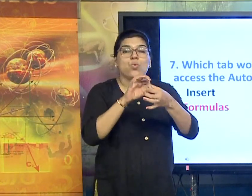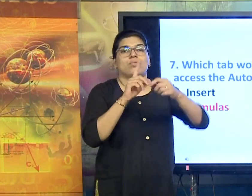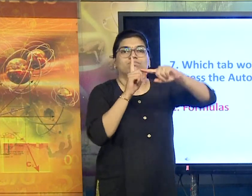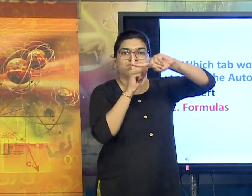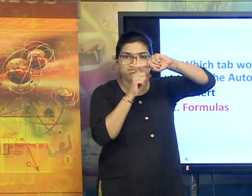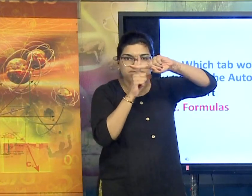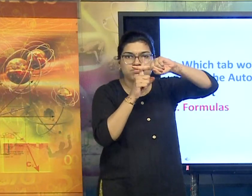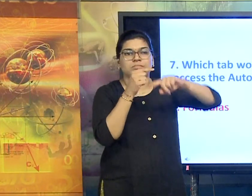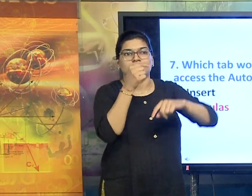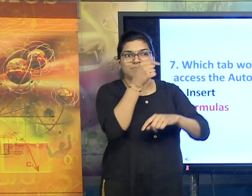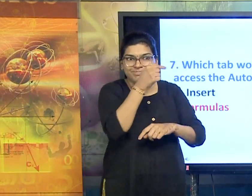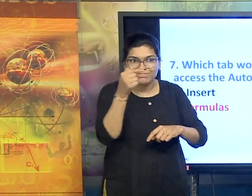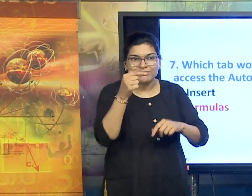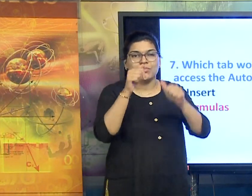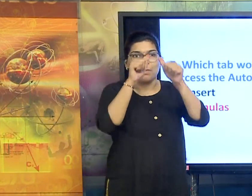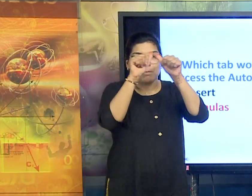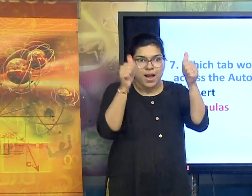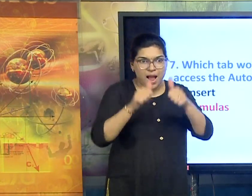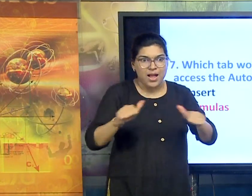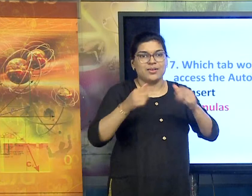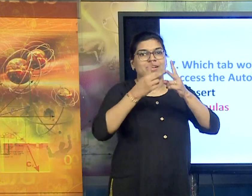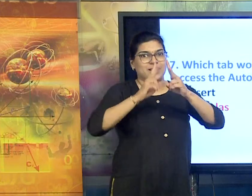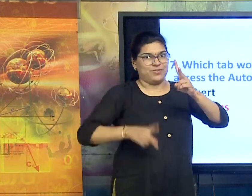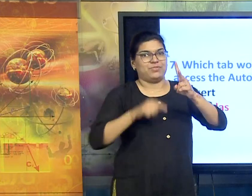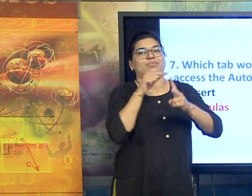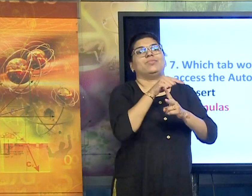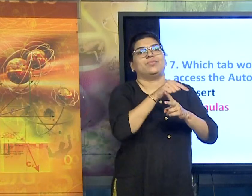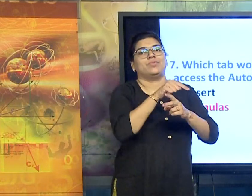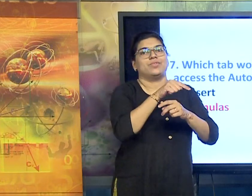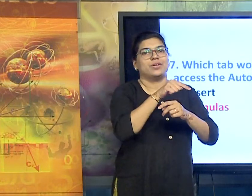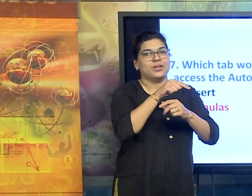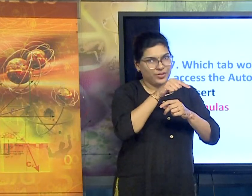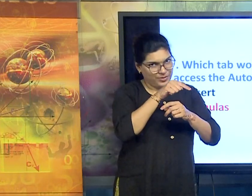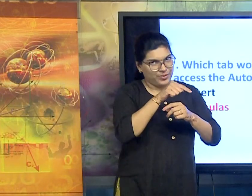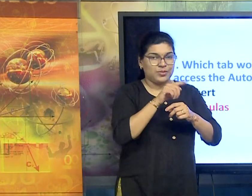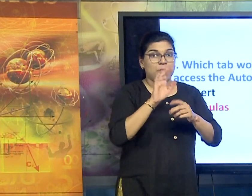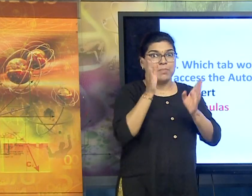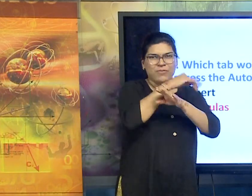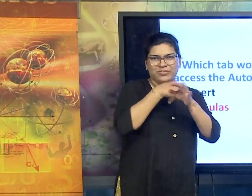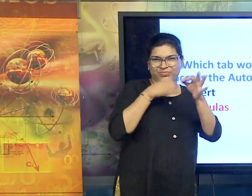it is the calculation,